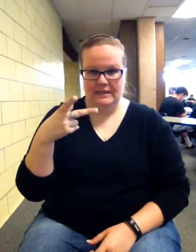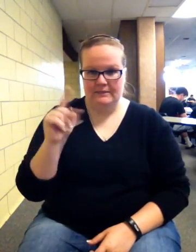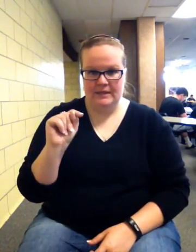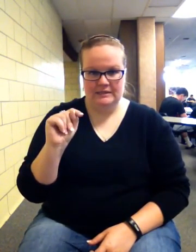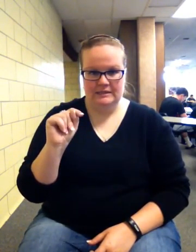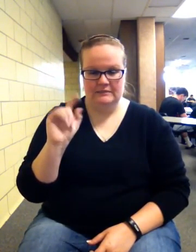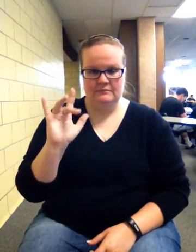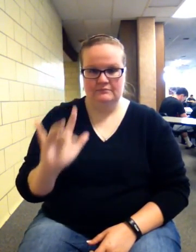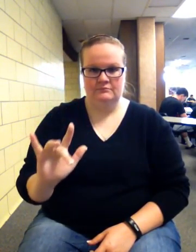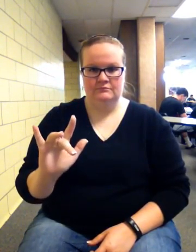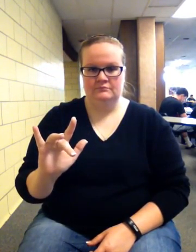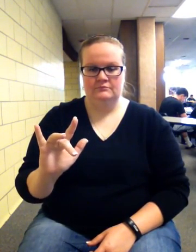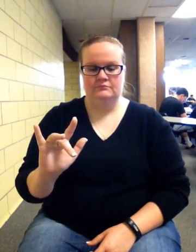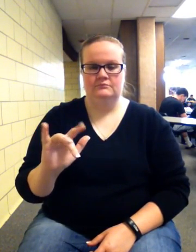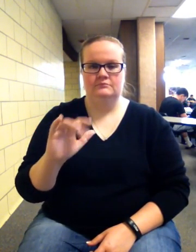So compute your net present value.